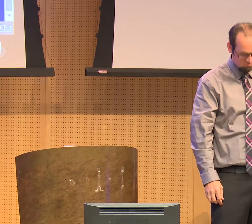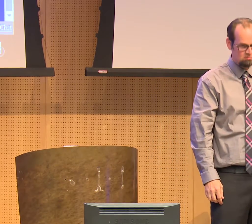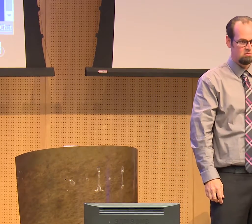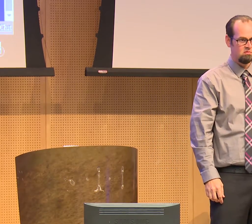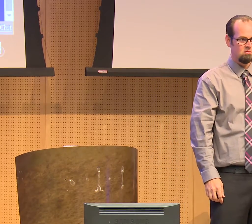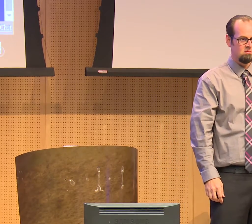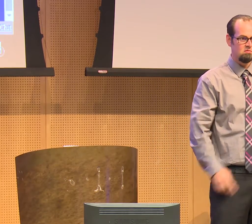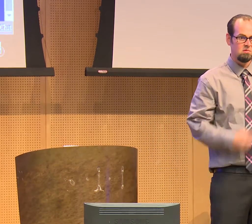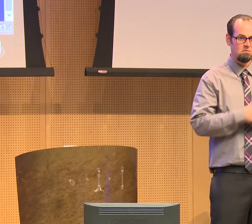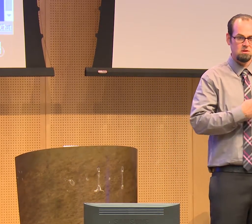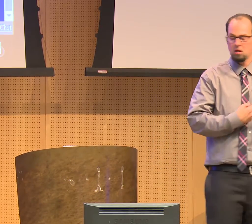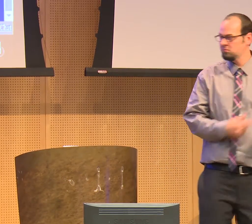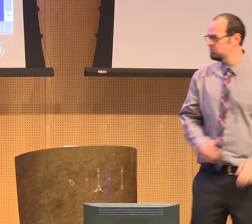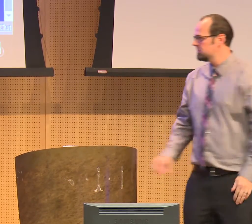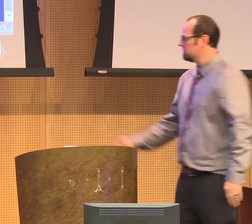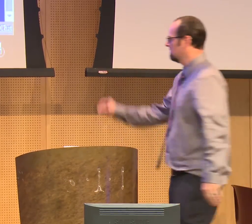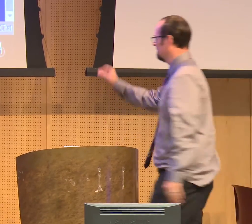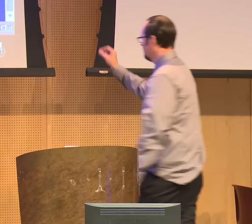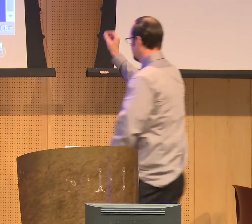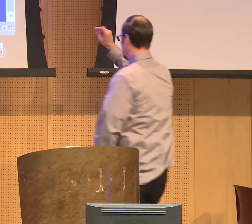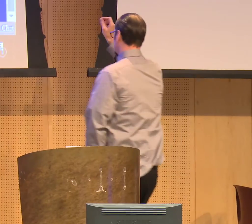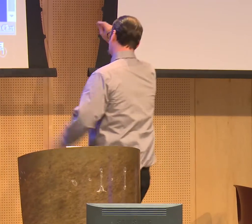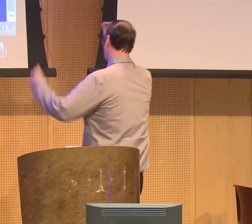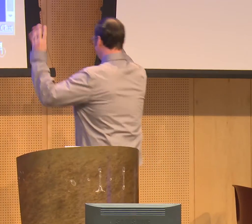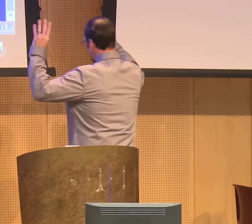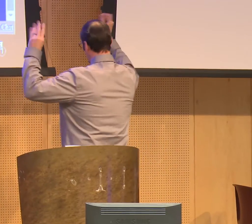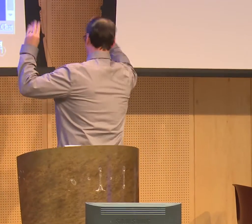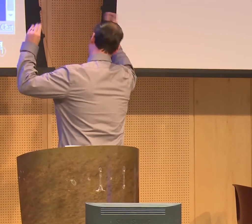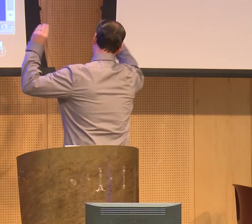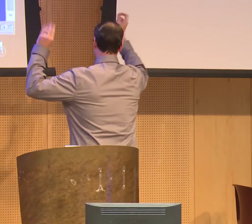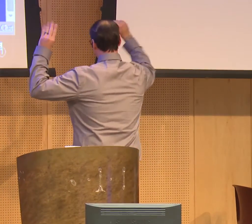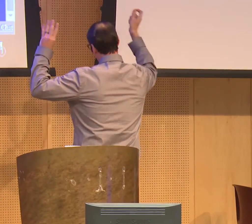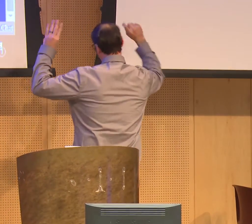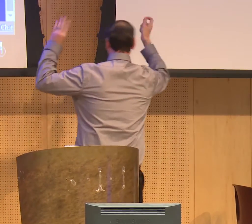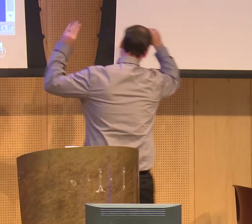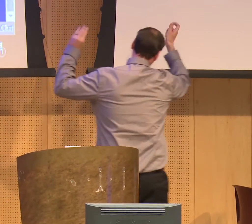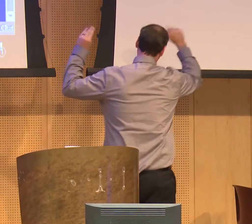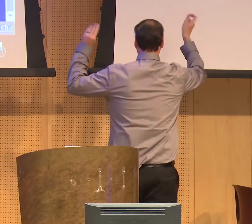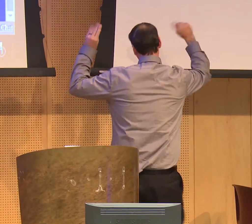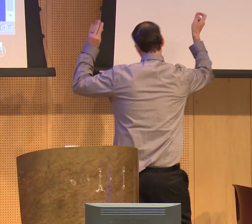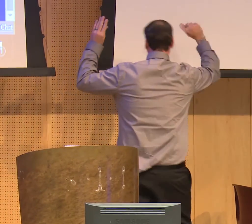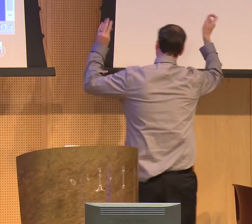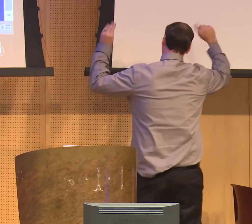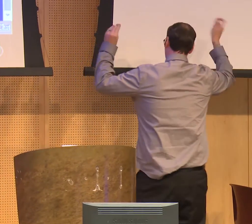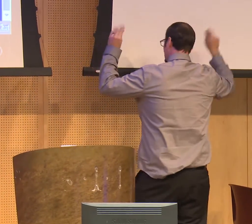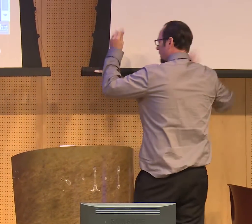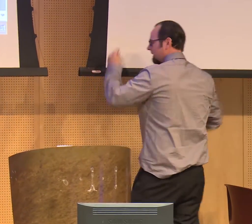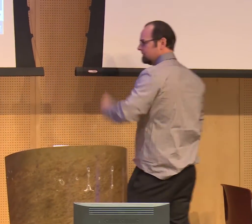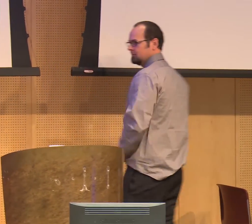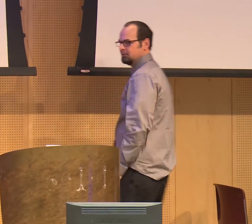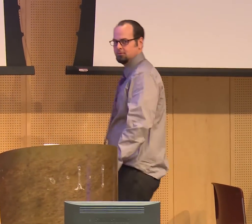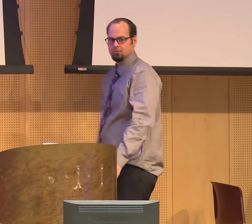sleep. And they would also talk to the chalkboard as they were talking,